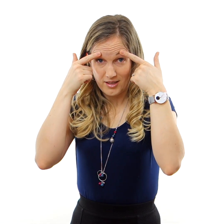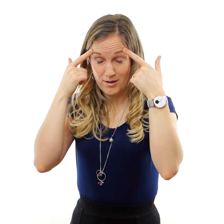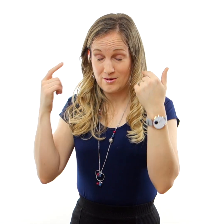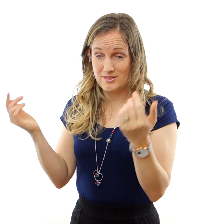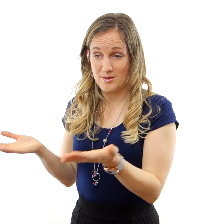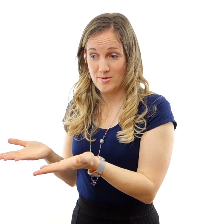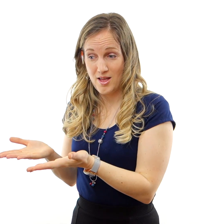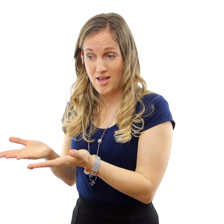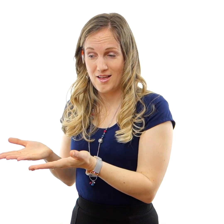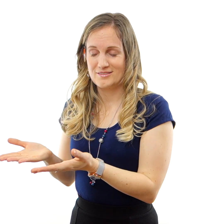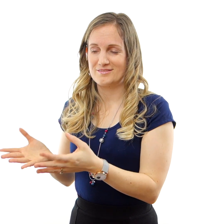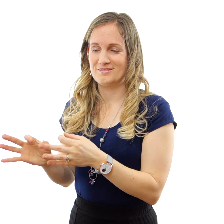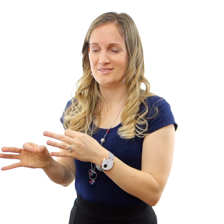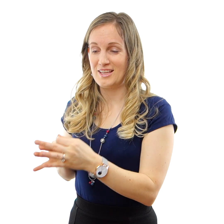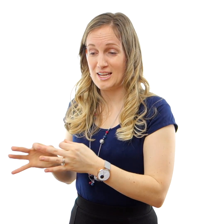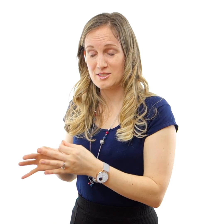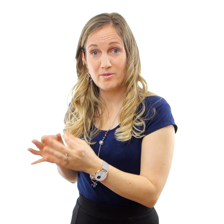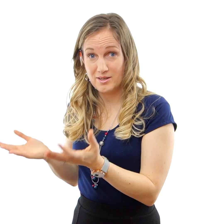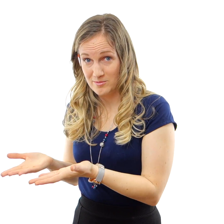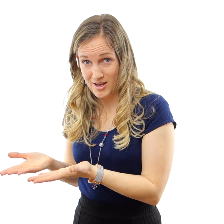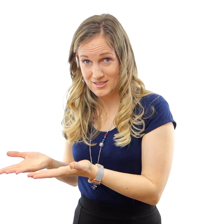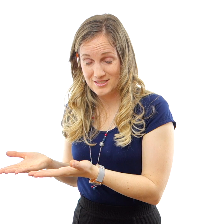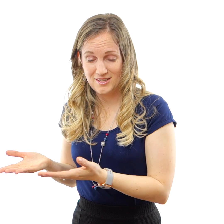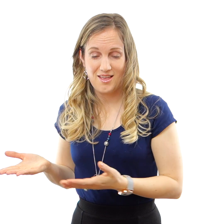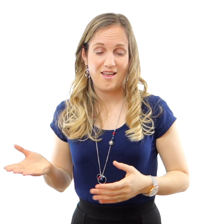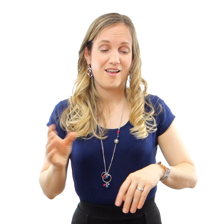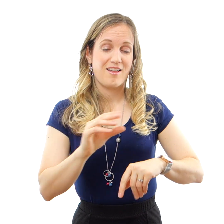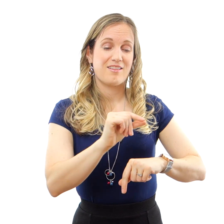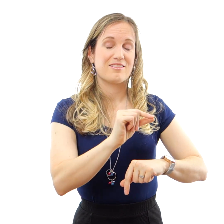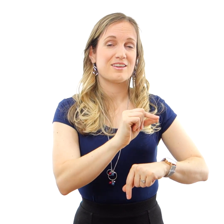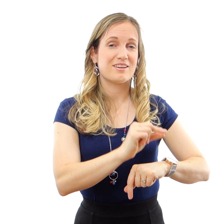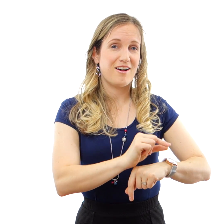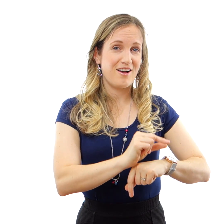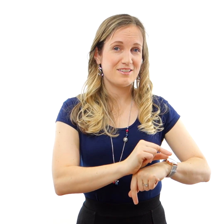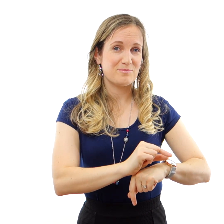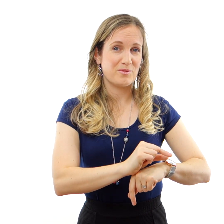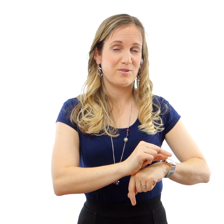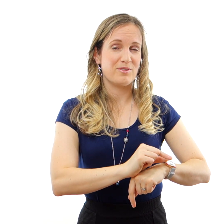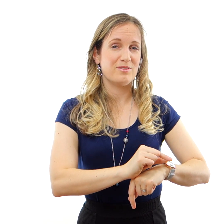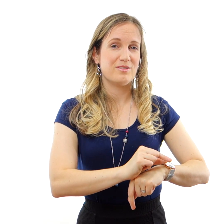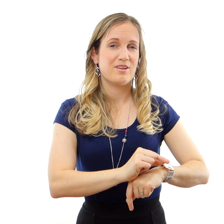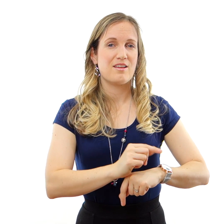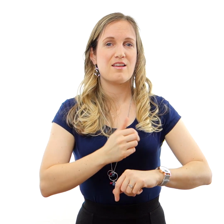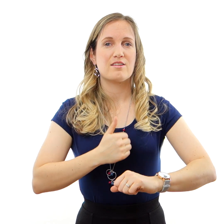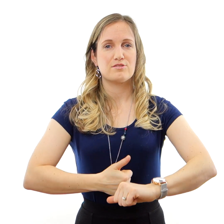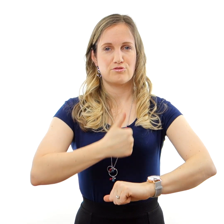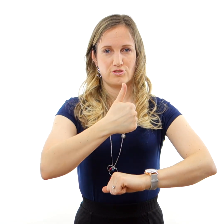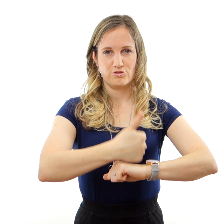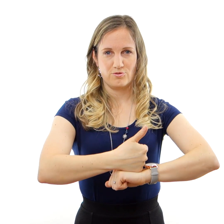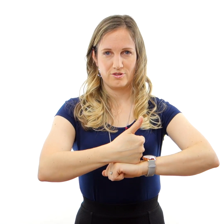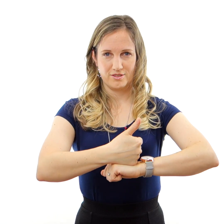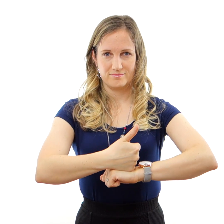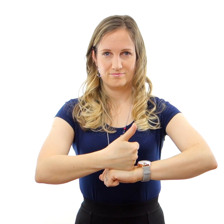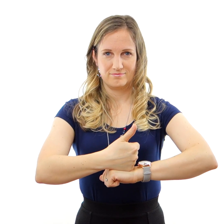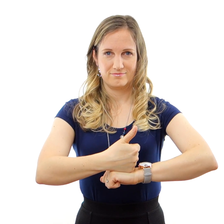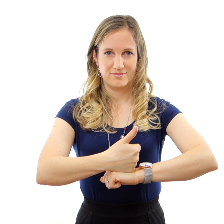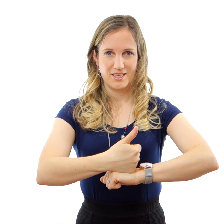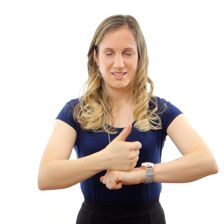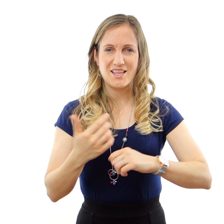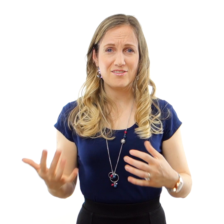Eyebrows up. Explain what? The gospel is restored. Isn't that a